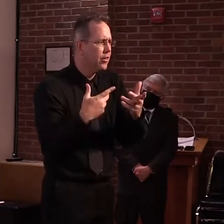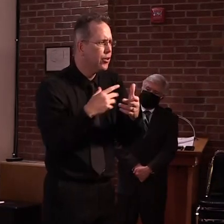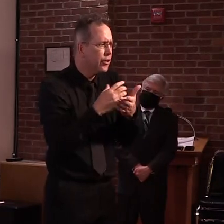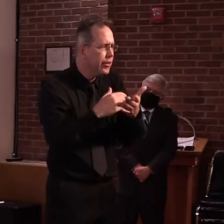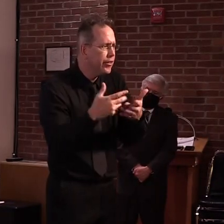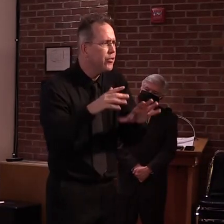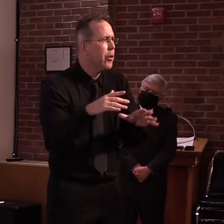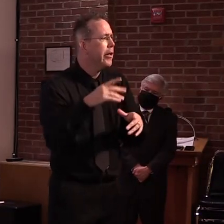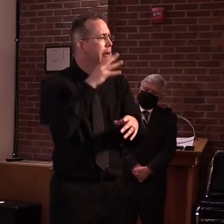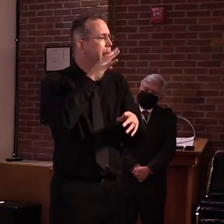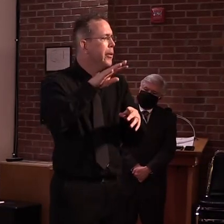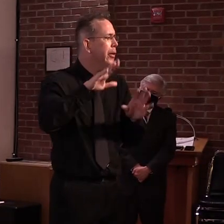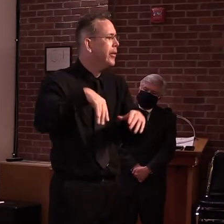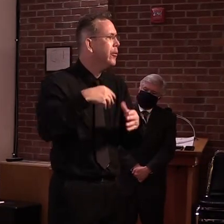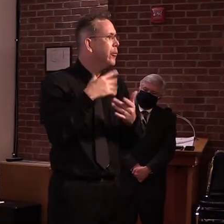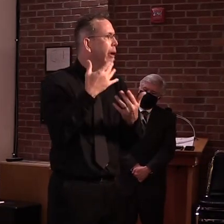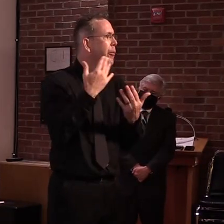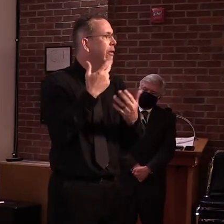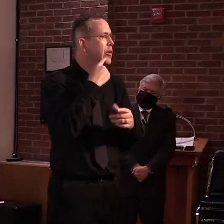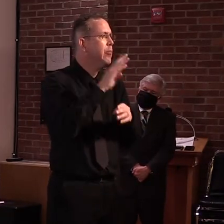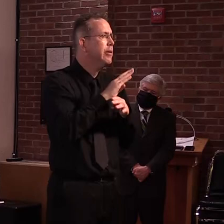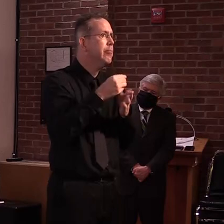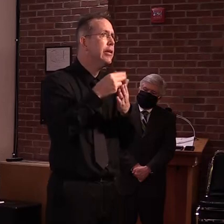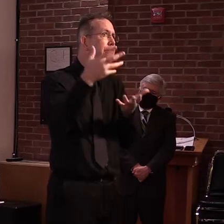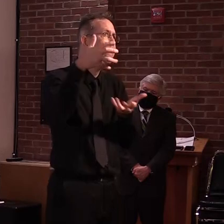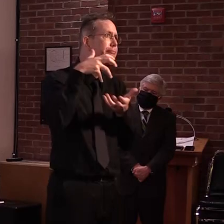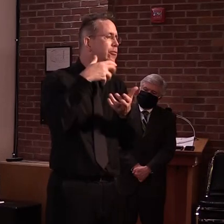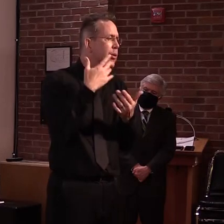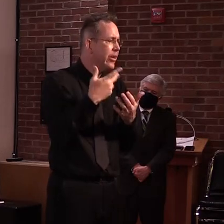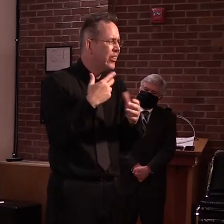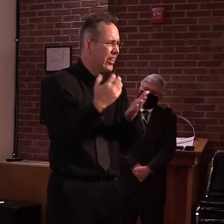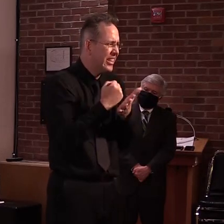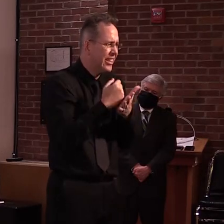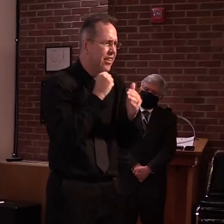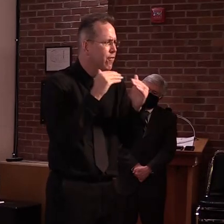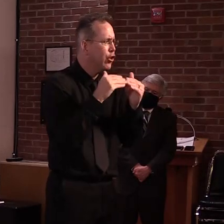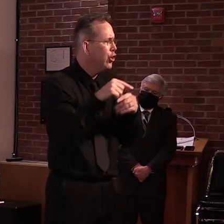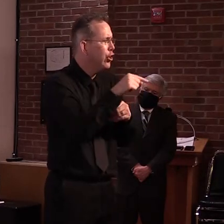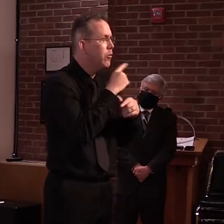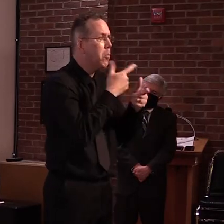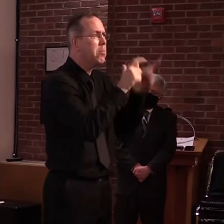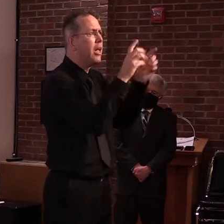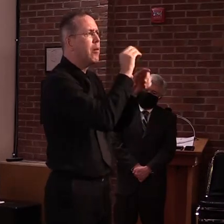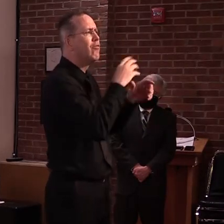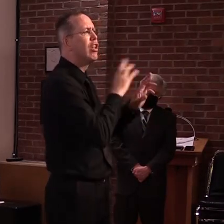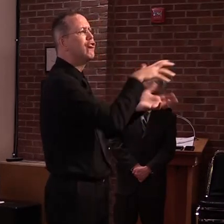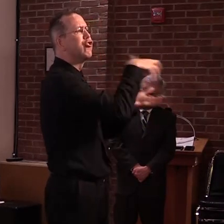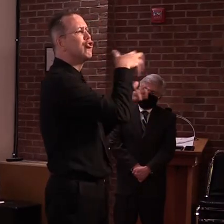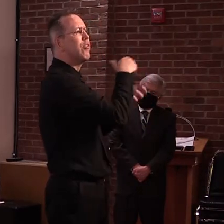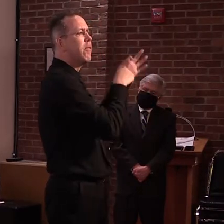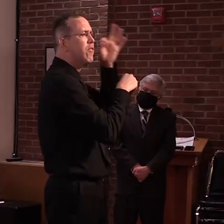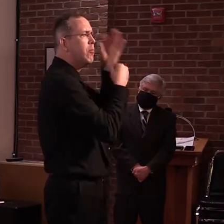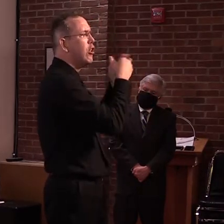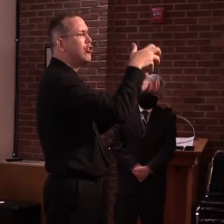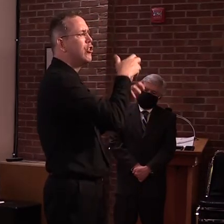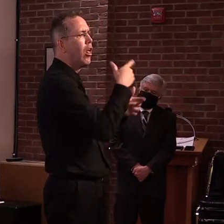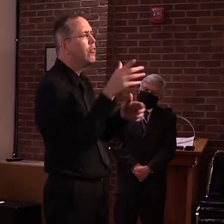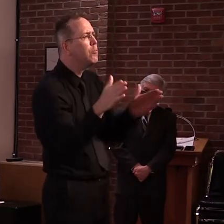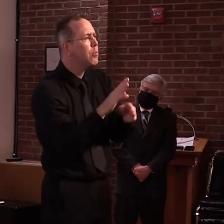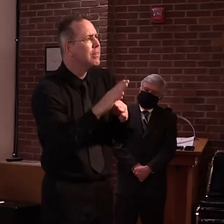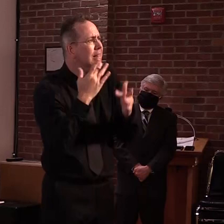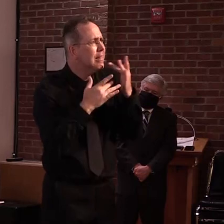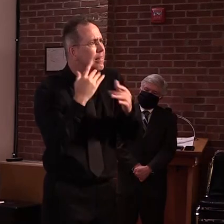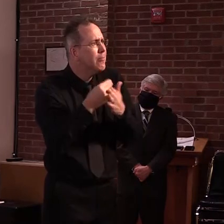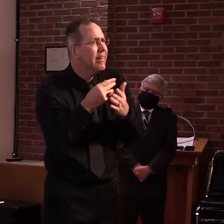we want to make sure that we give as much money out as possible. And again, the limited amount of money that they're talking about now would limit